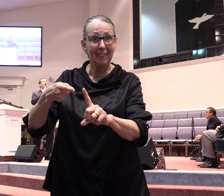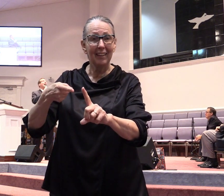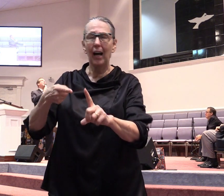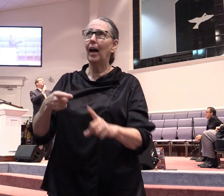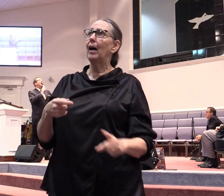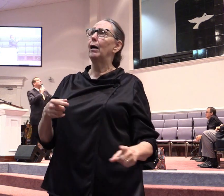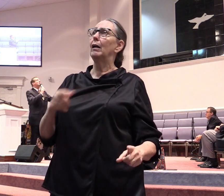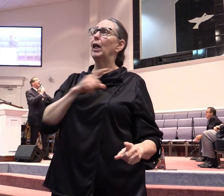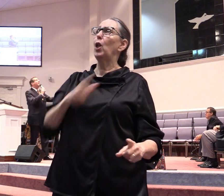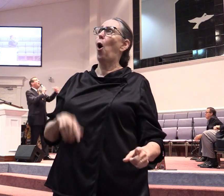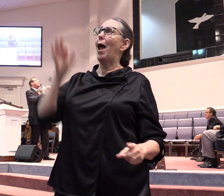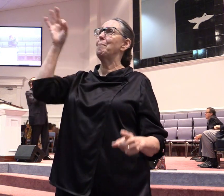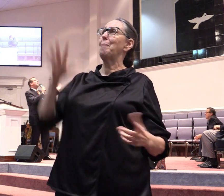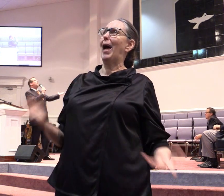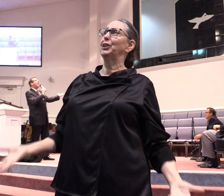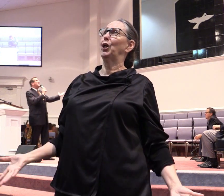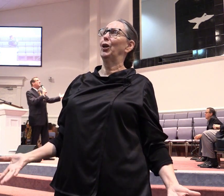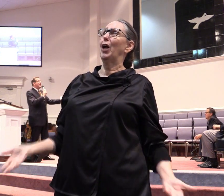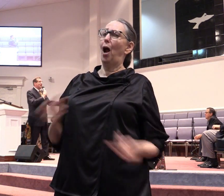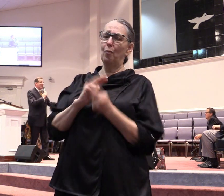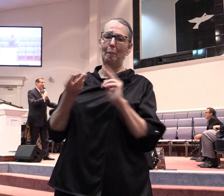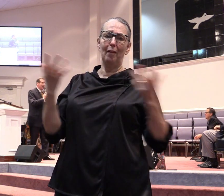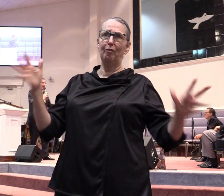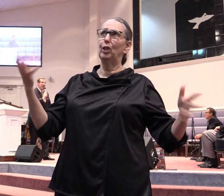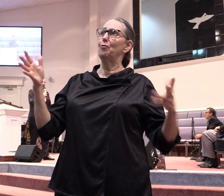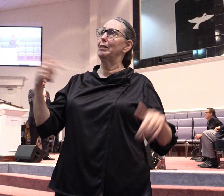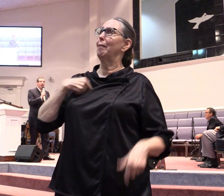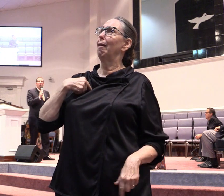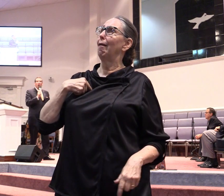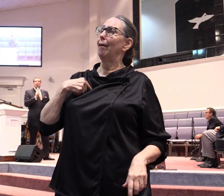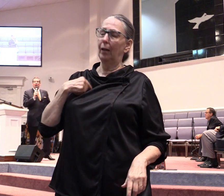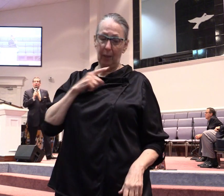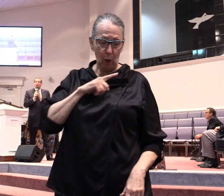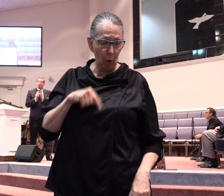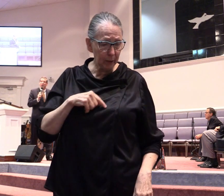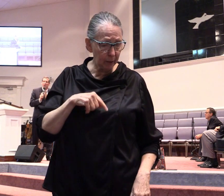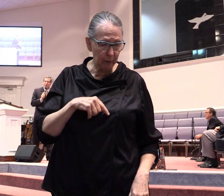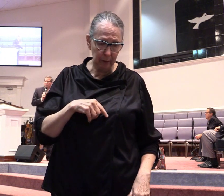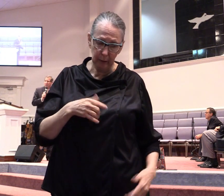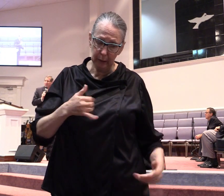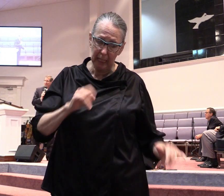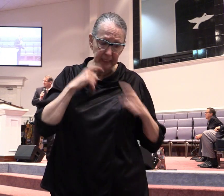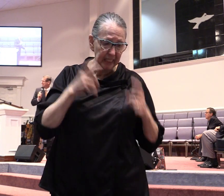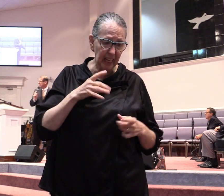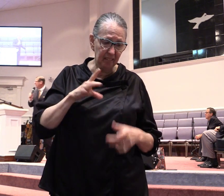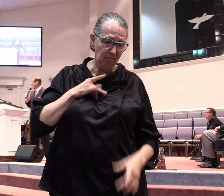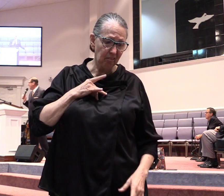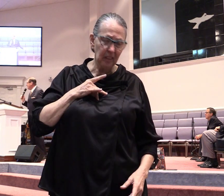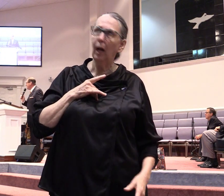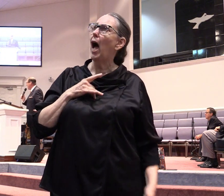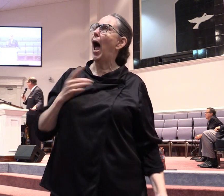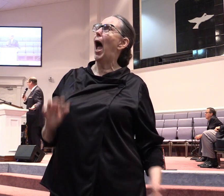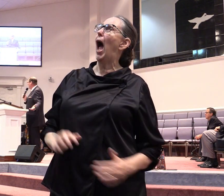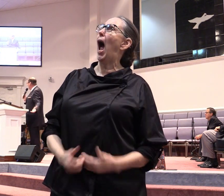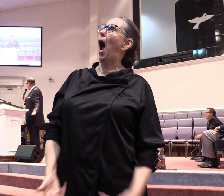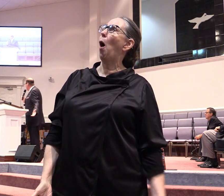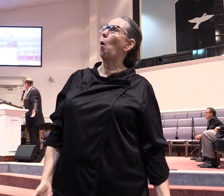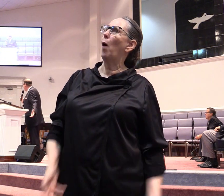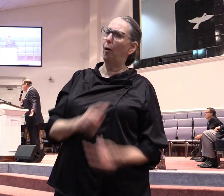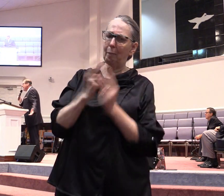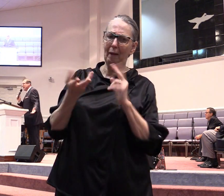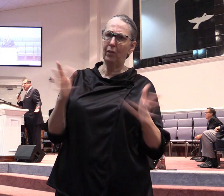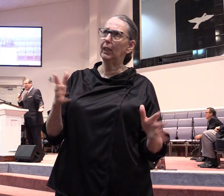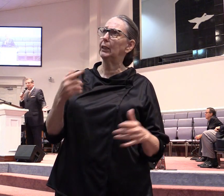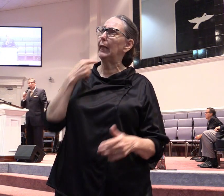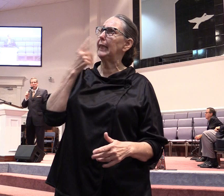I said, Lord, I'm a pastor. I've already repented of my sins. And the Lord said, you're still in your sins. I said, Lord, I can't be. I've repented of